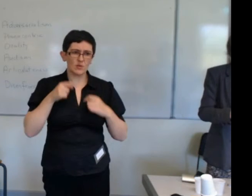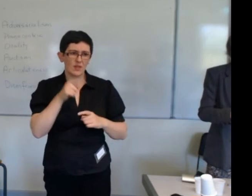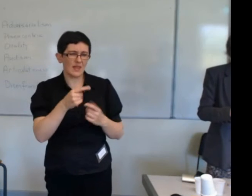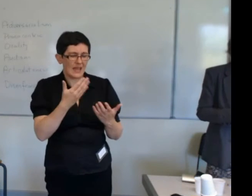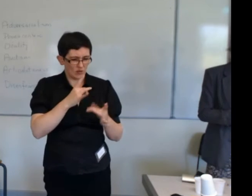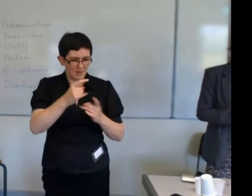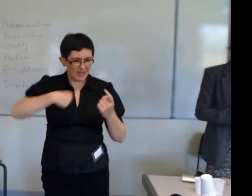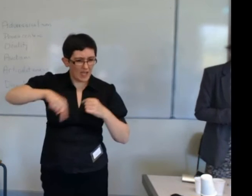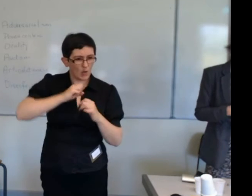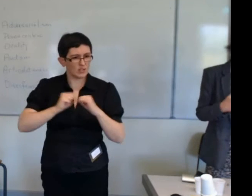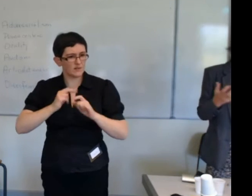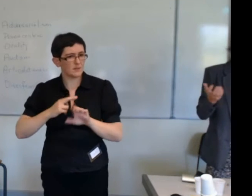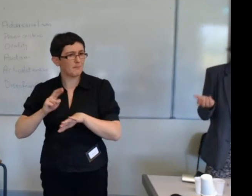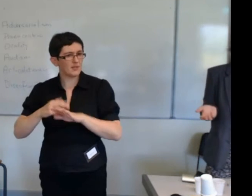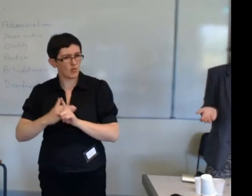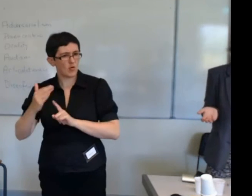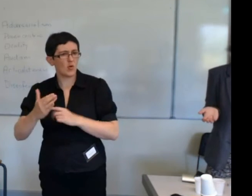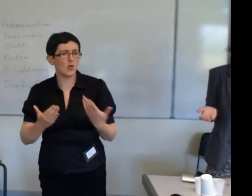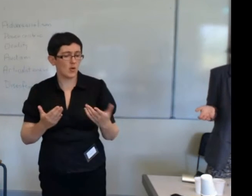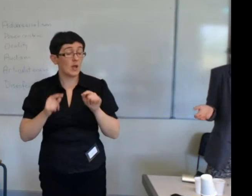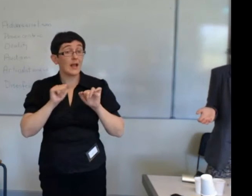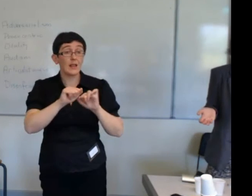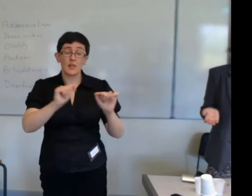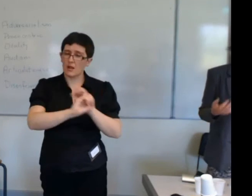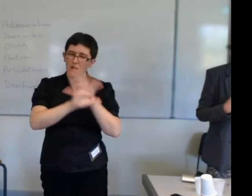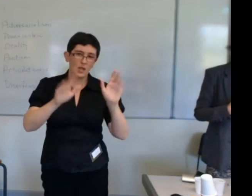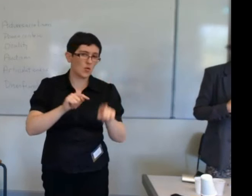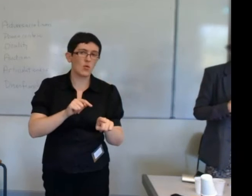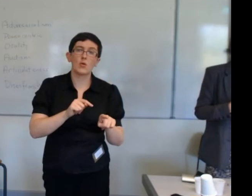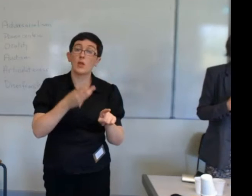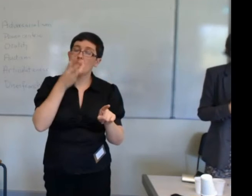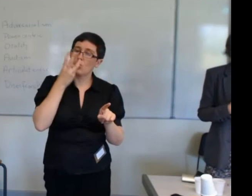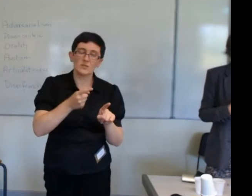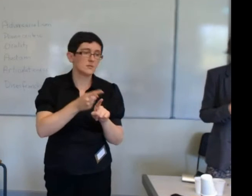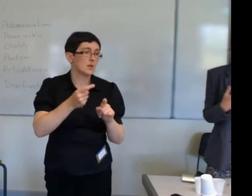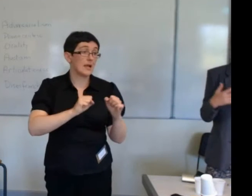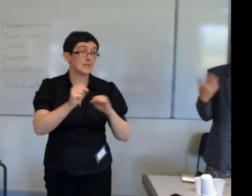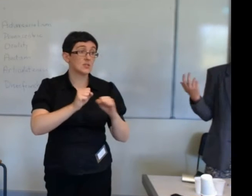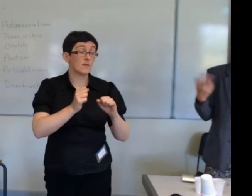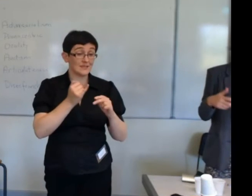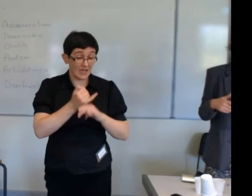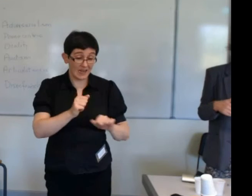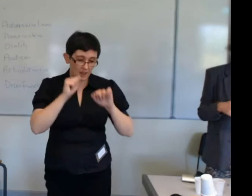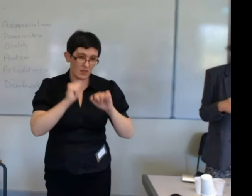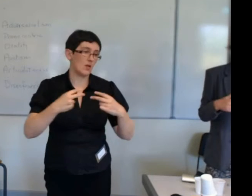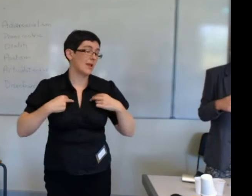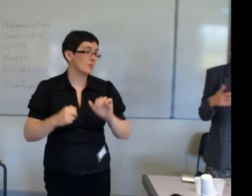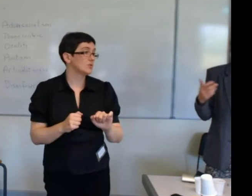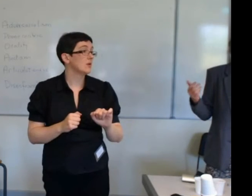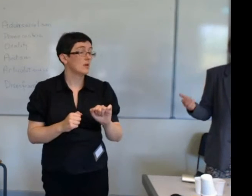better? And they were very clear they wanted a service in their own language. That plain